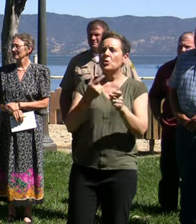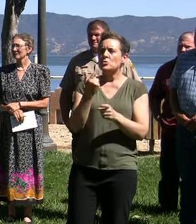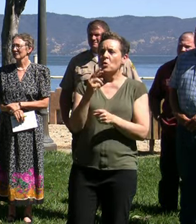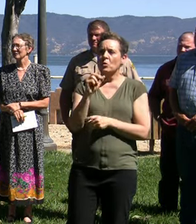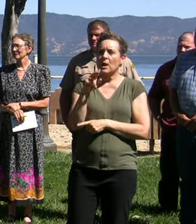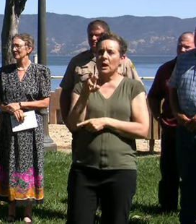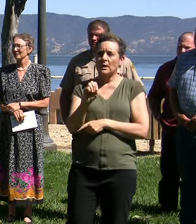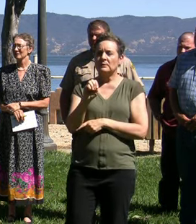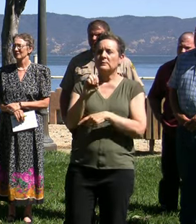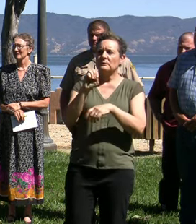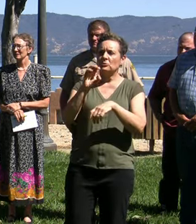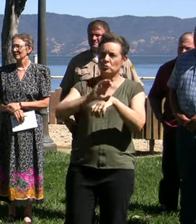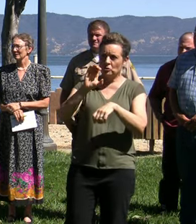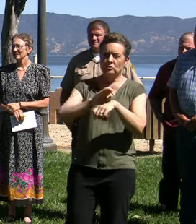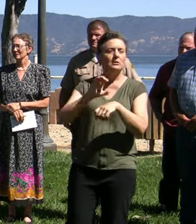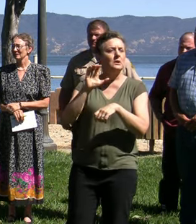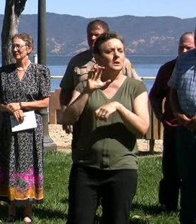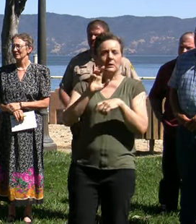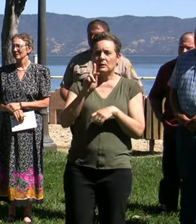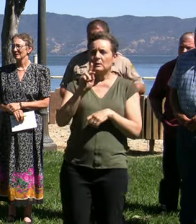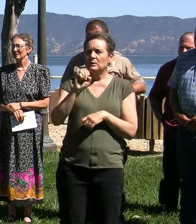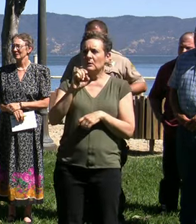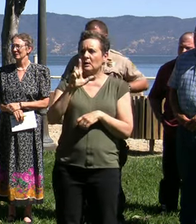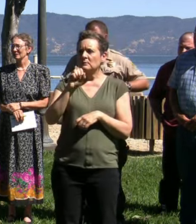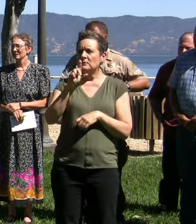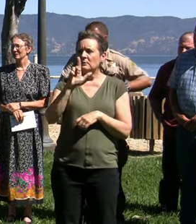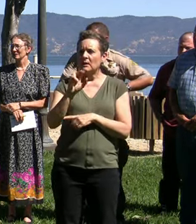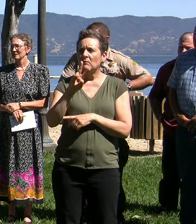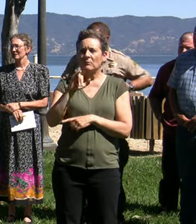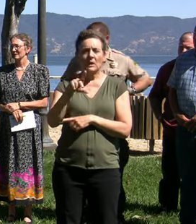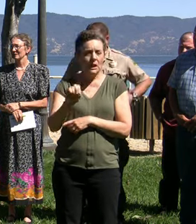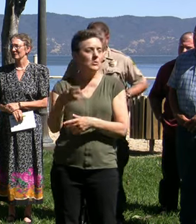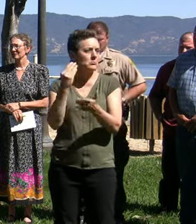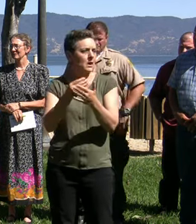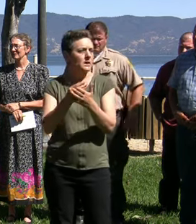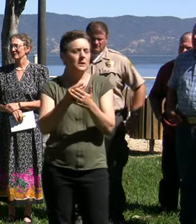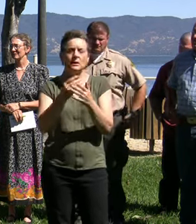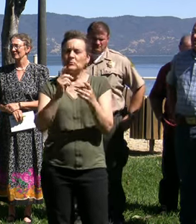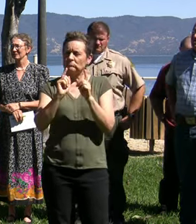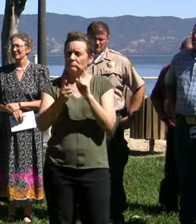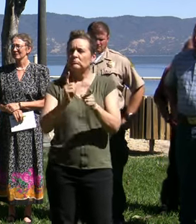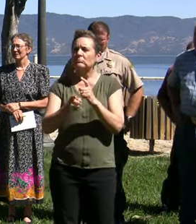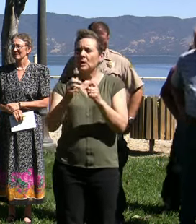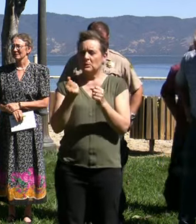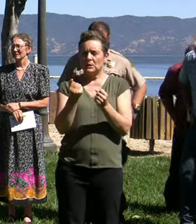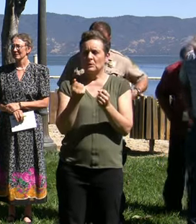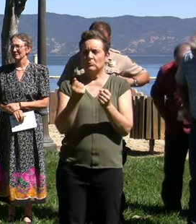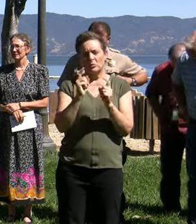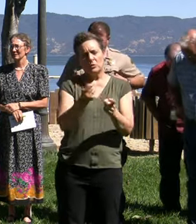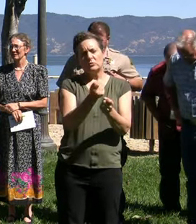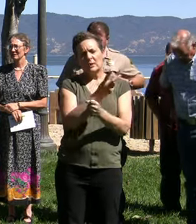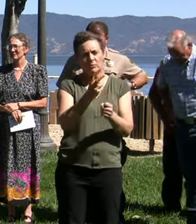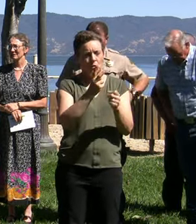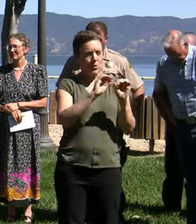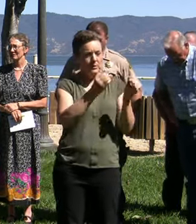Grace Evangelical Free Church on Live Oak Drive in Kelseyville. Monetary donations can be made to several organizations.